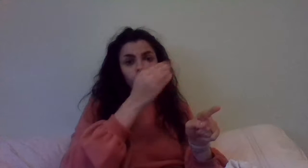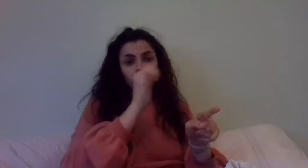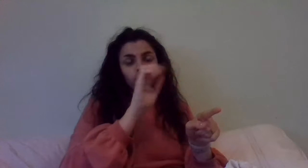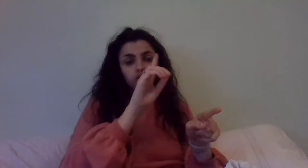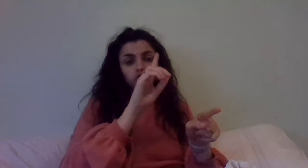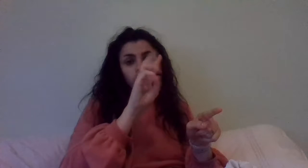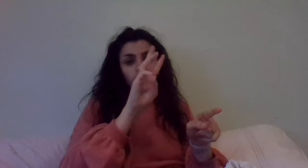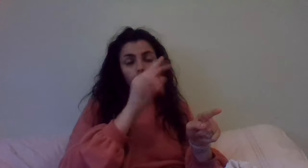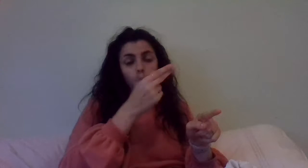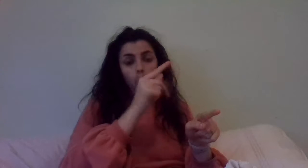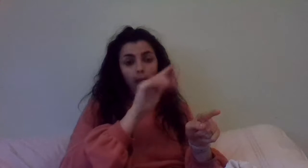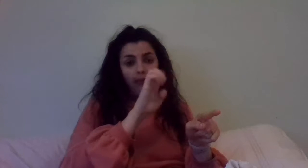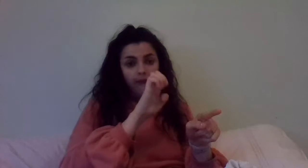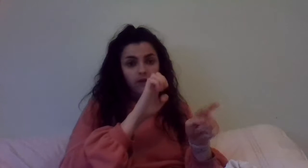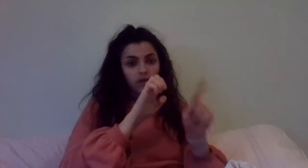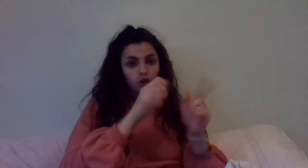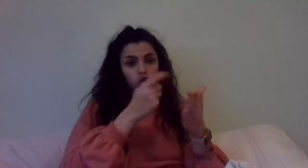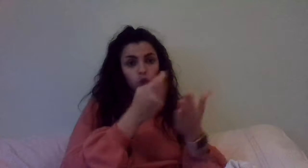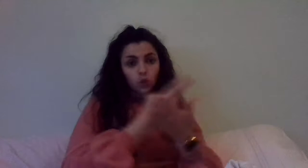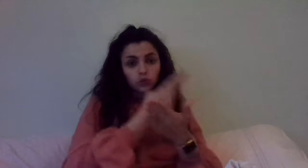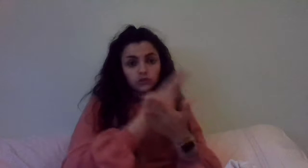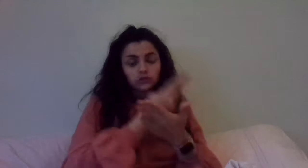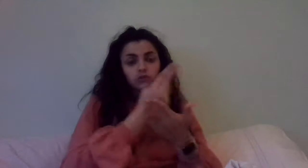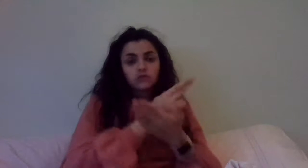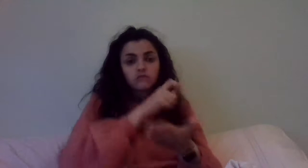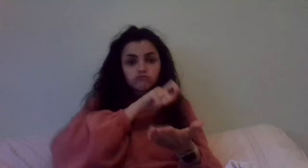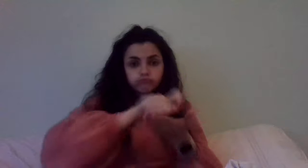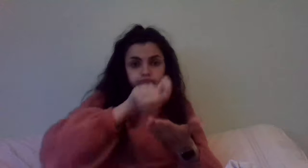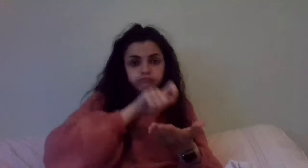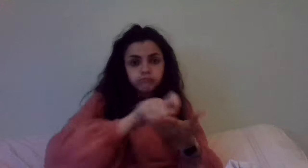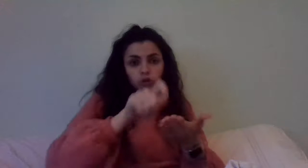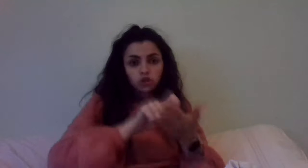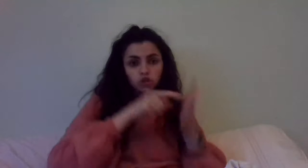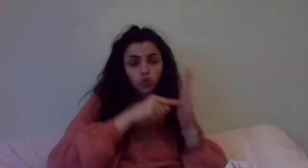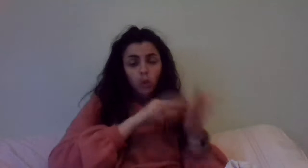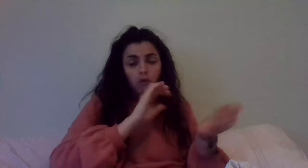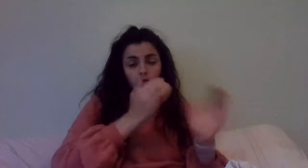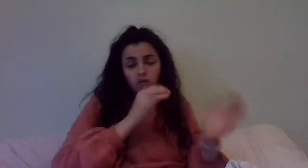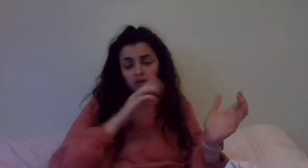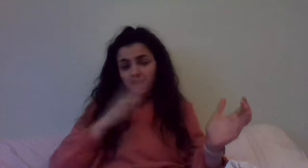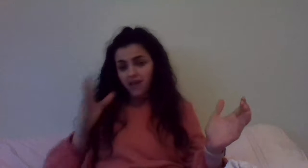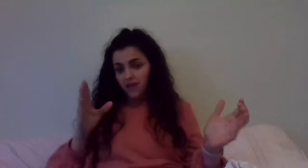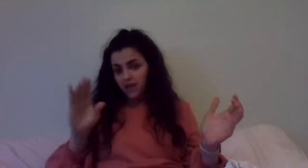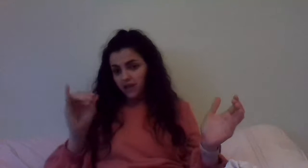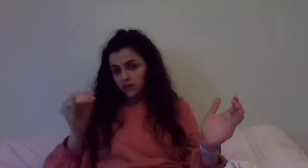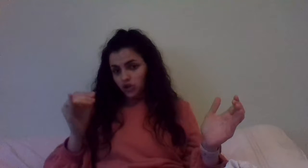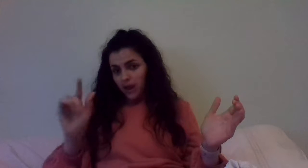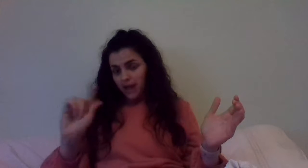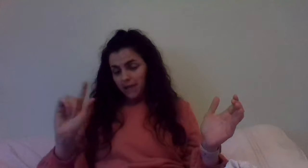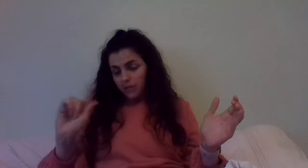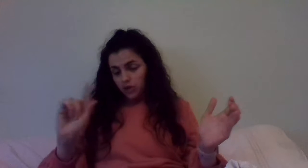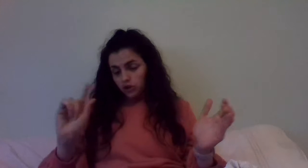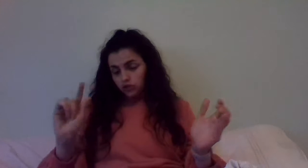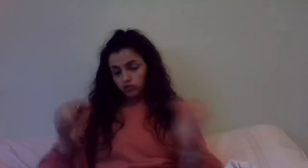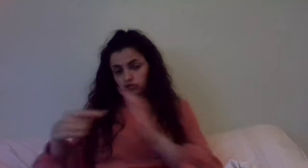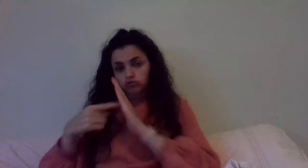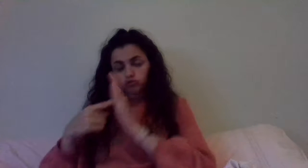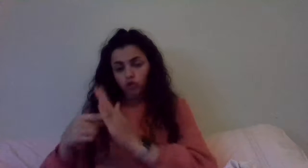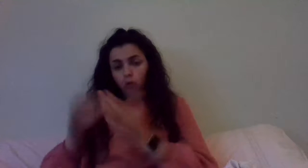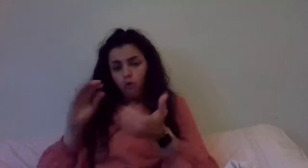what Jacob Lawrence is doing, what we've talked about with all great artists. He's hitting the nail on the head. He's being in the right place at the right time to